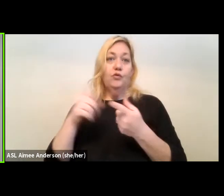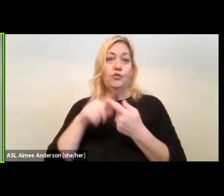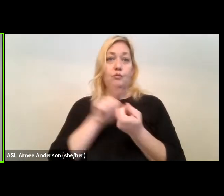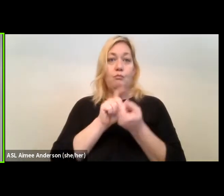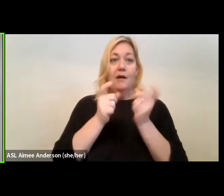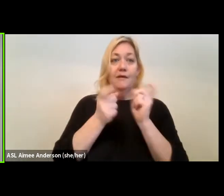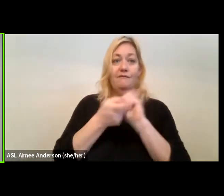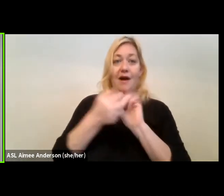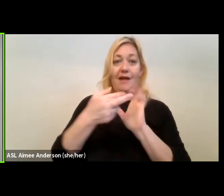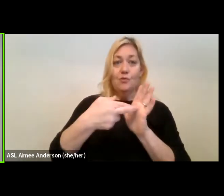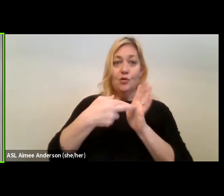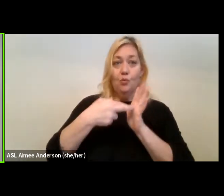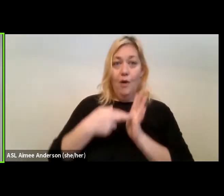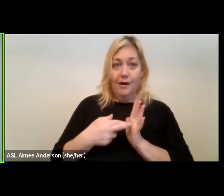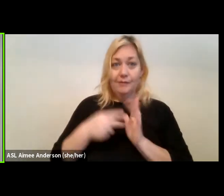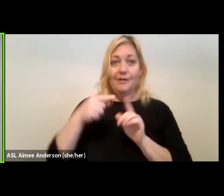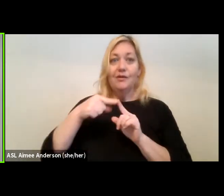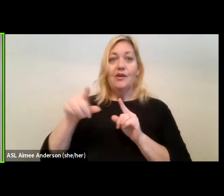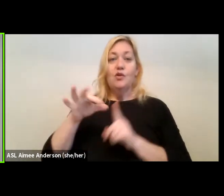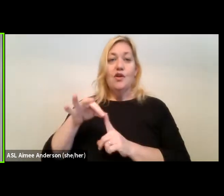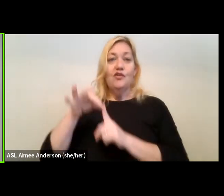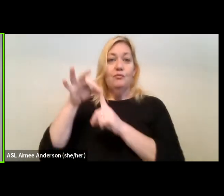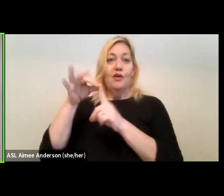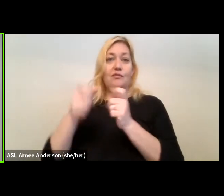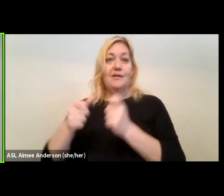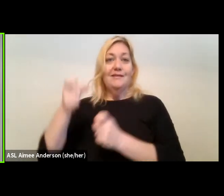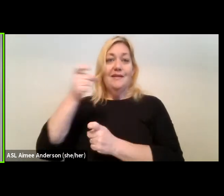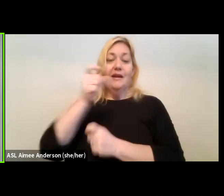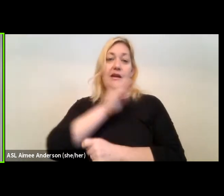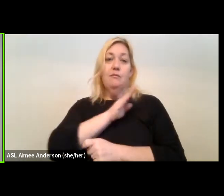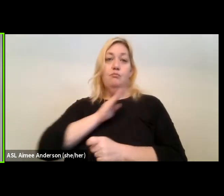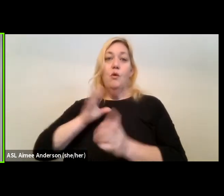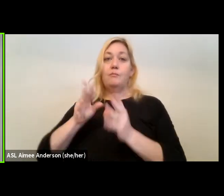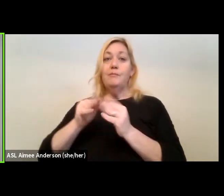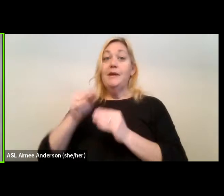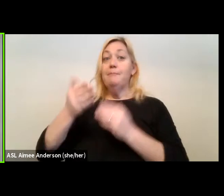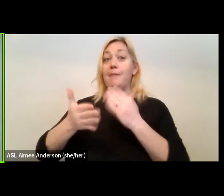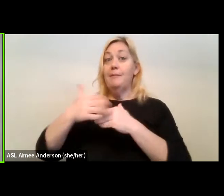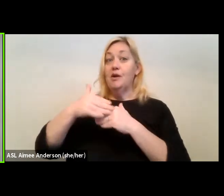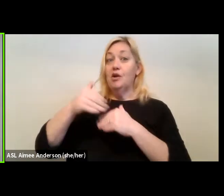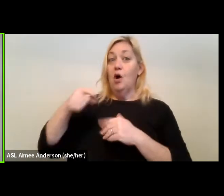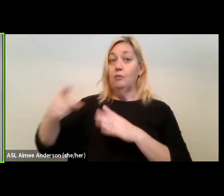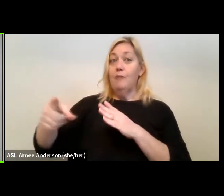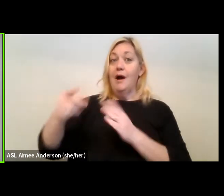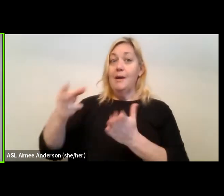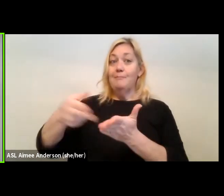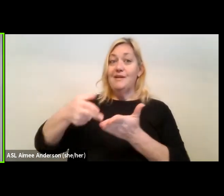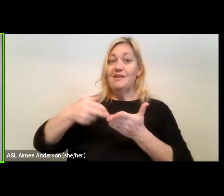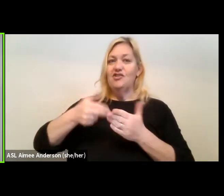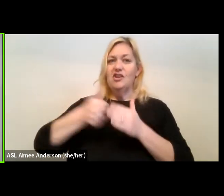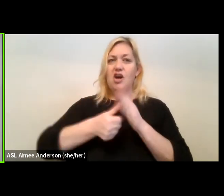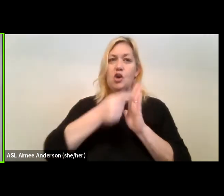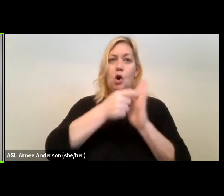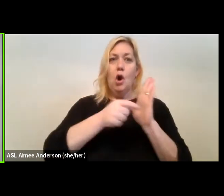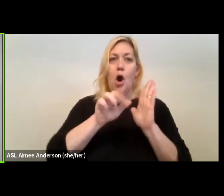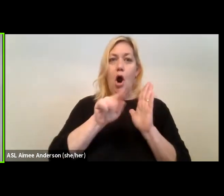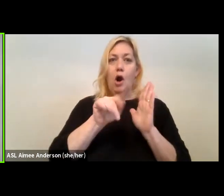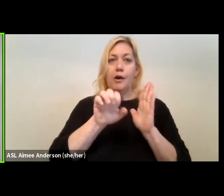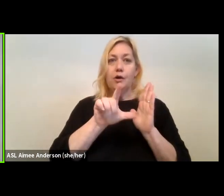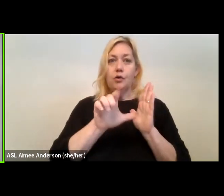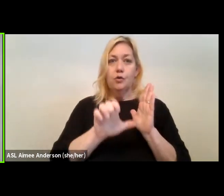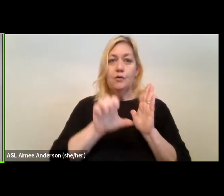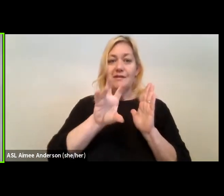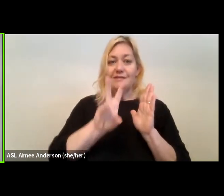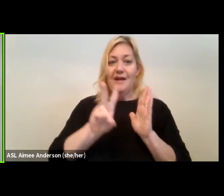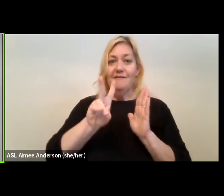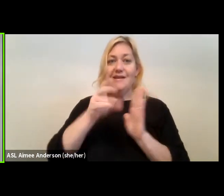the requirements under which a special executive board meeting may be called by petition under Article 7, Section 4B2, so